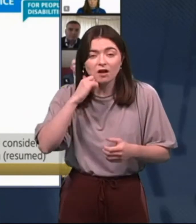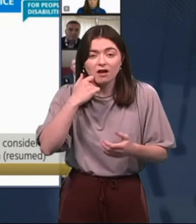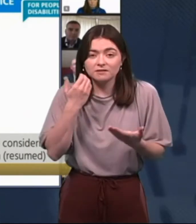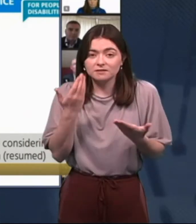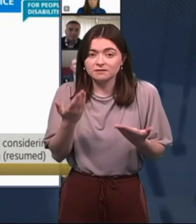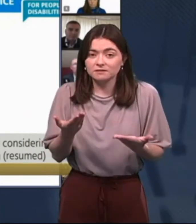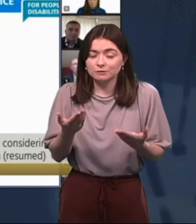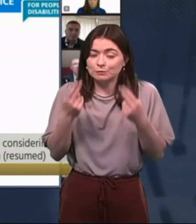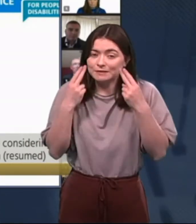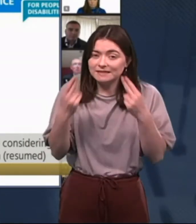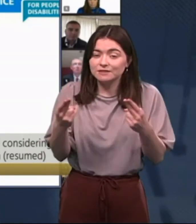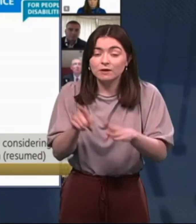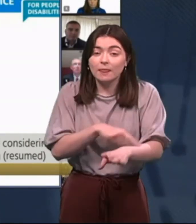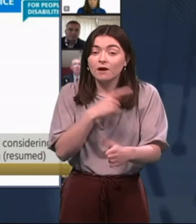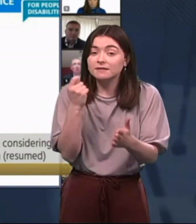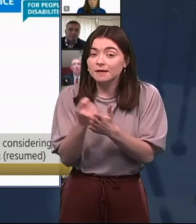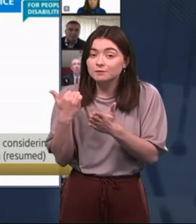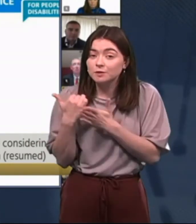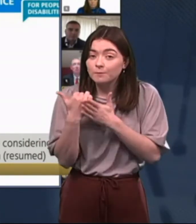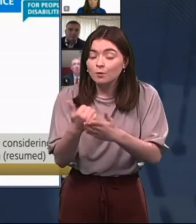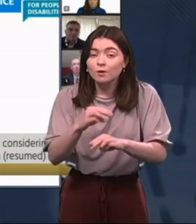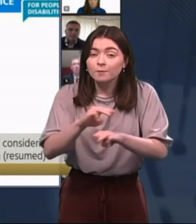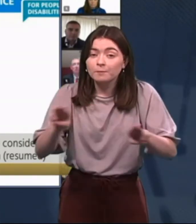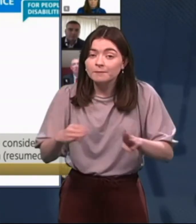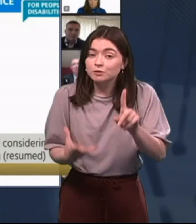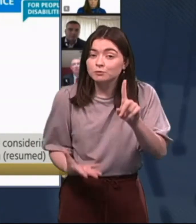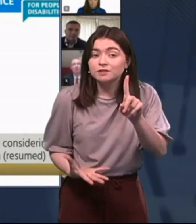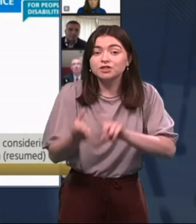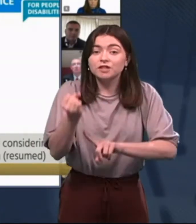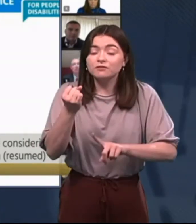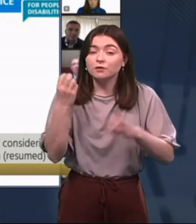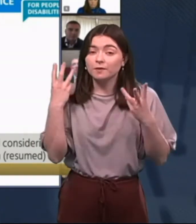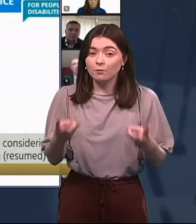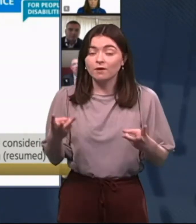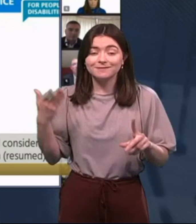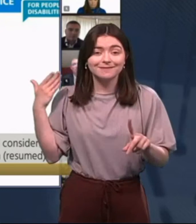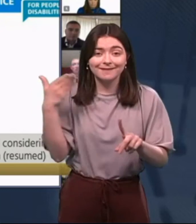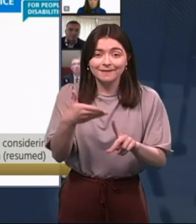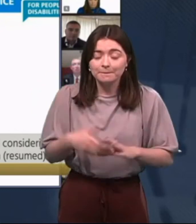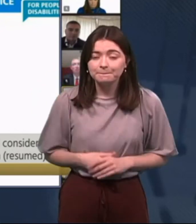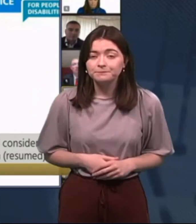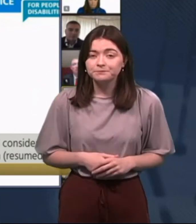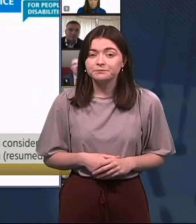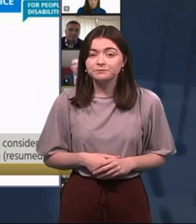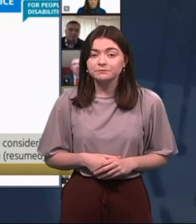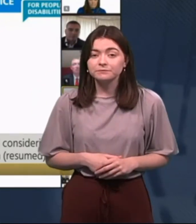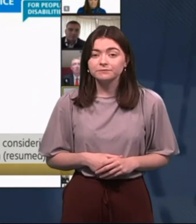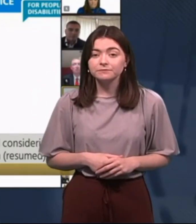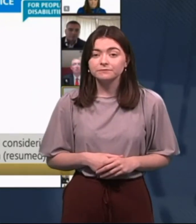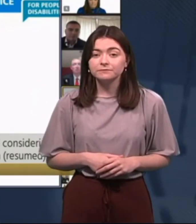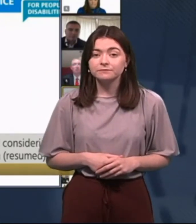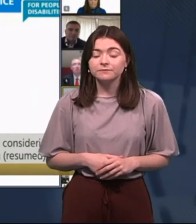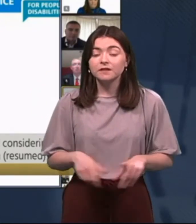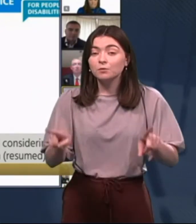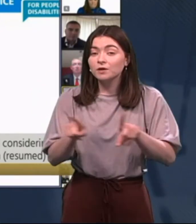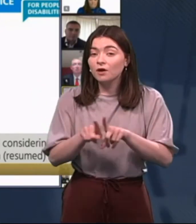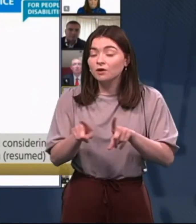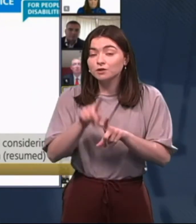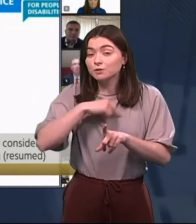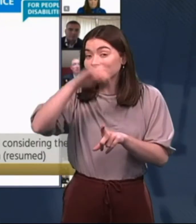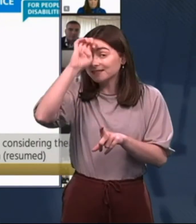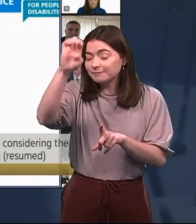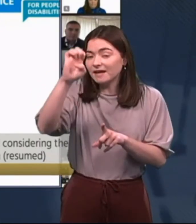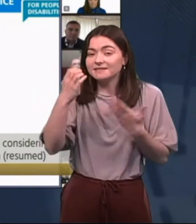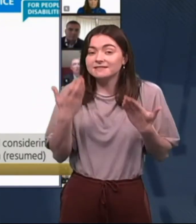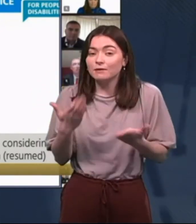time to actually support people to achieve the outcomes that they want to achieve. And we also anticipate that